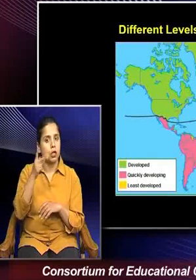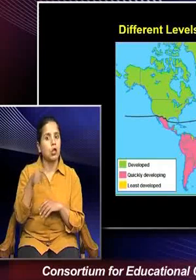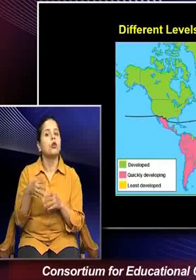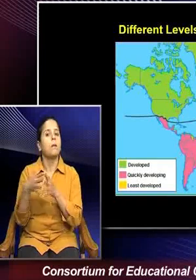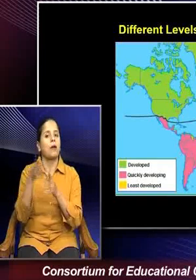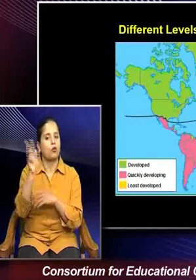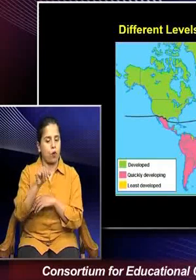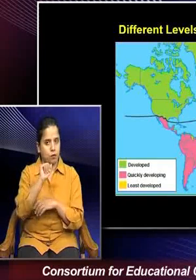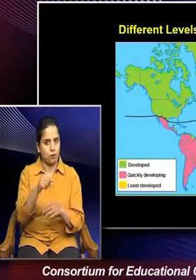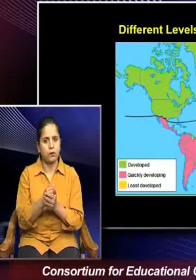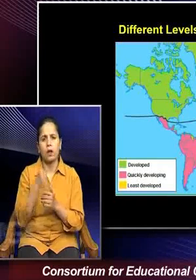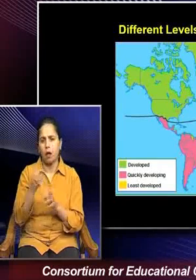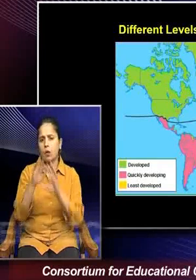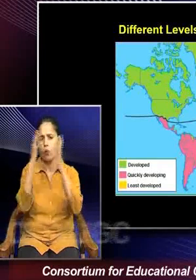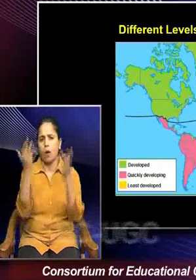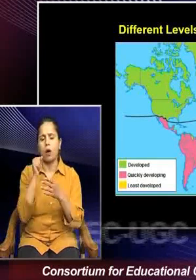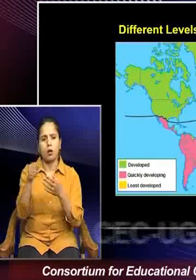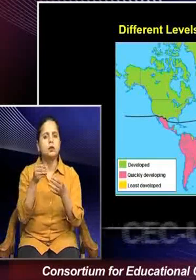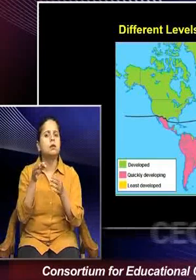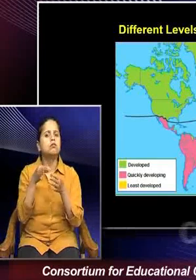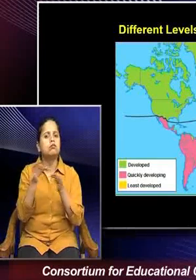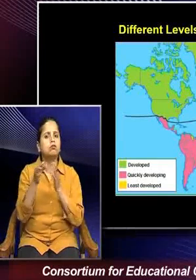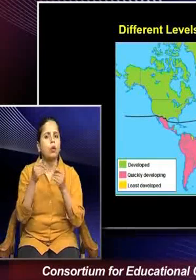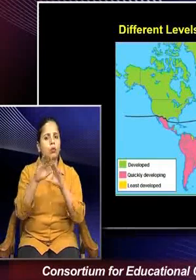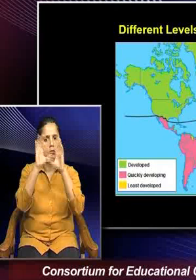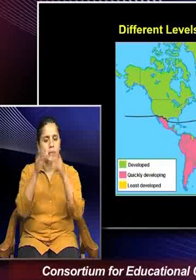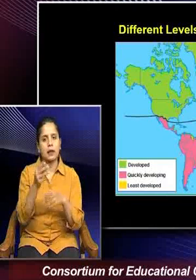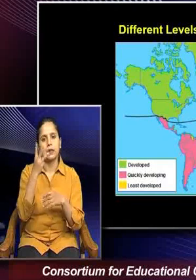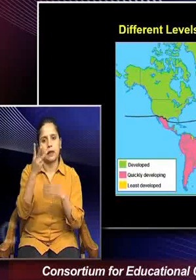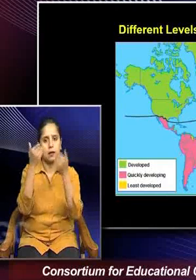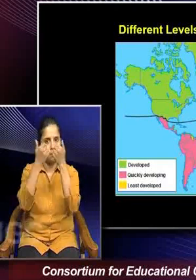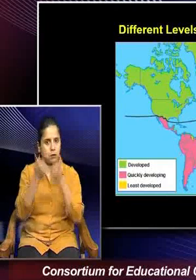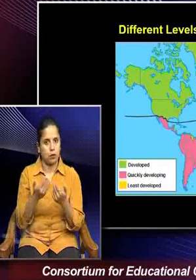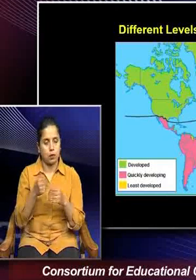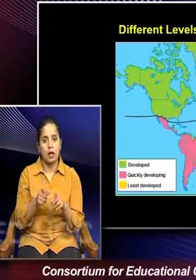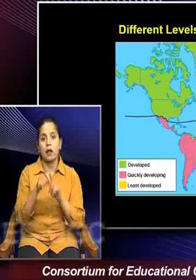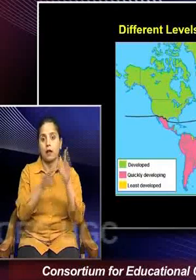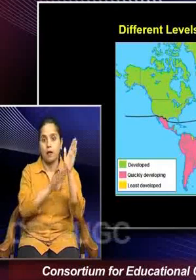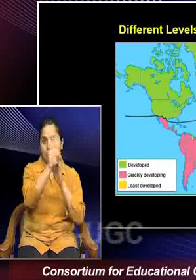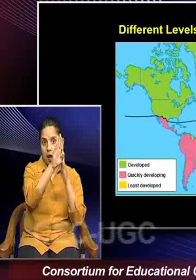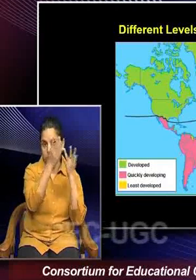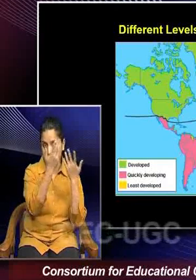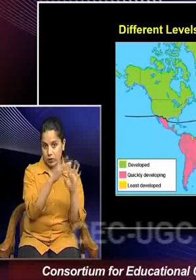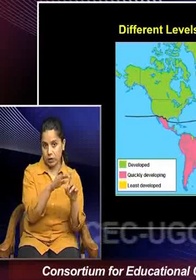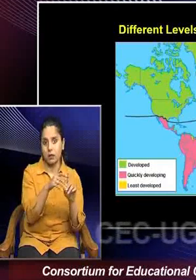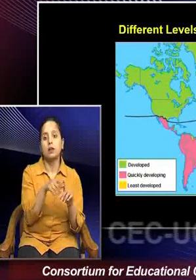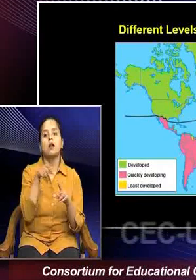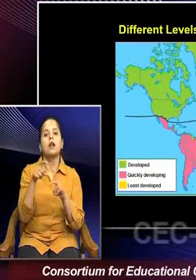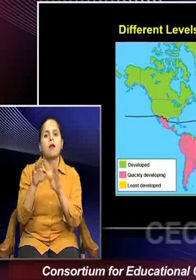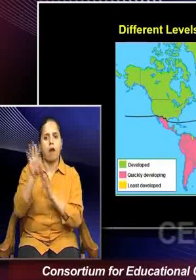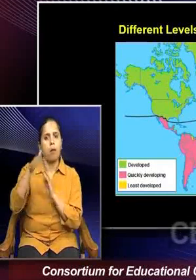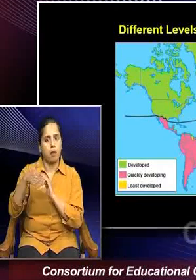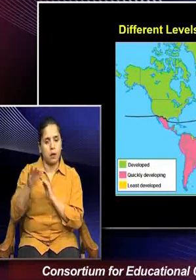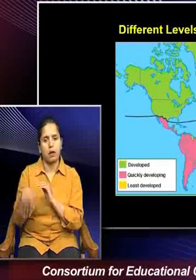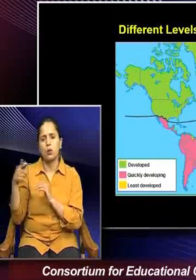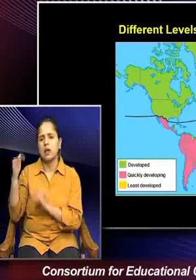classify world based on their different level of development into three categories, developed countries, developing countries and the